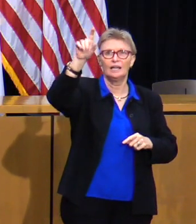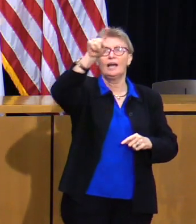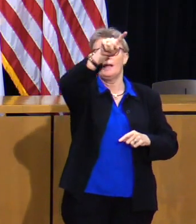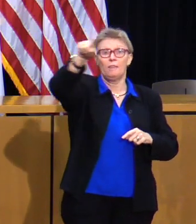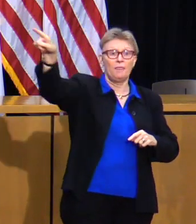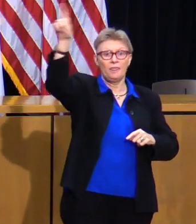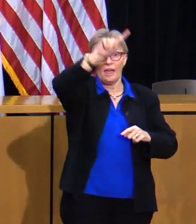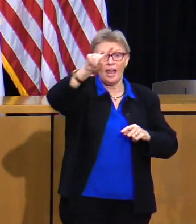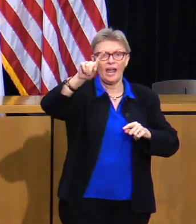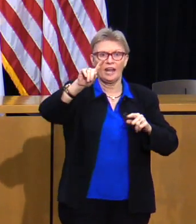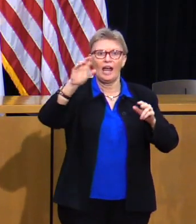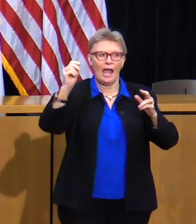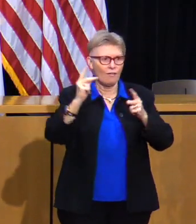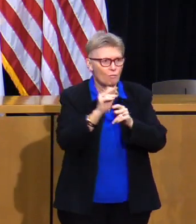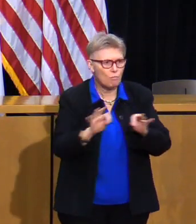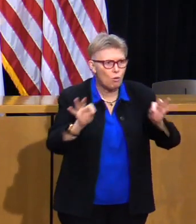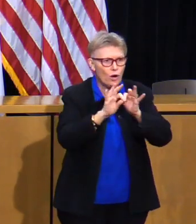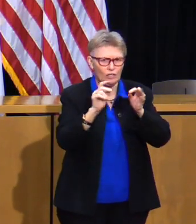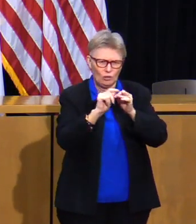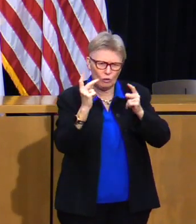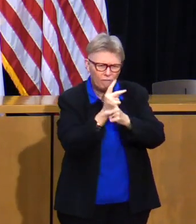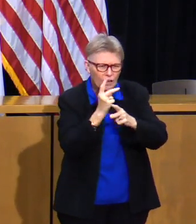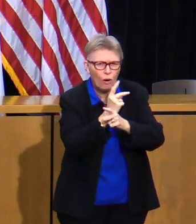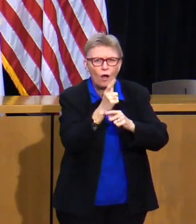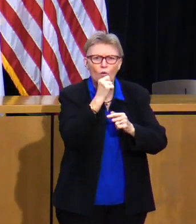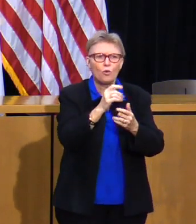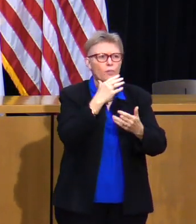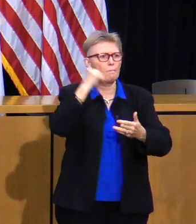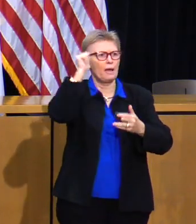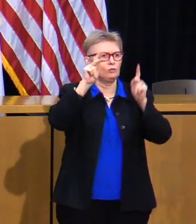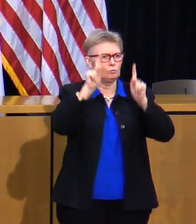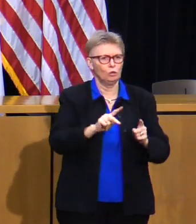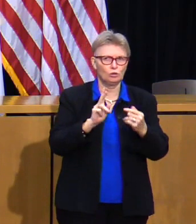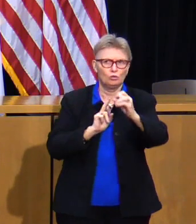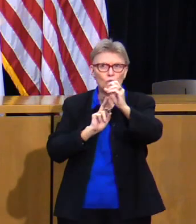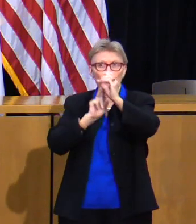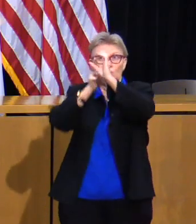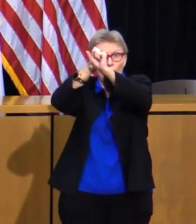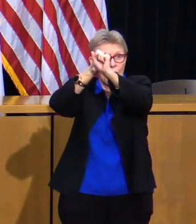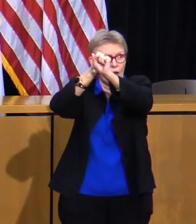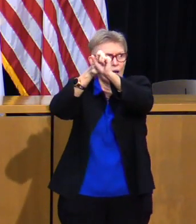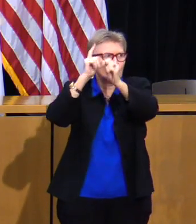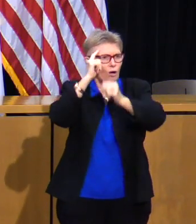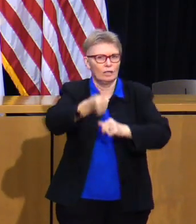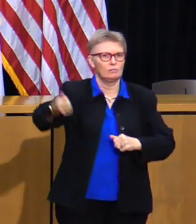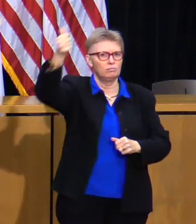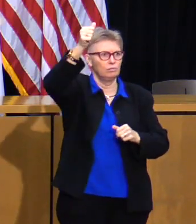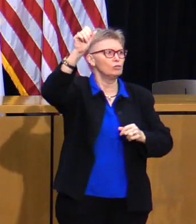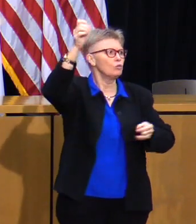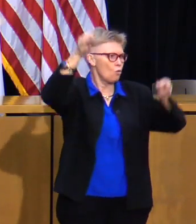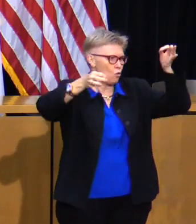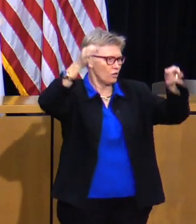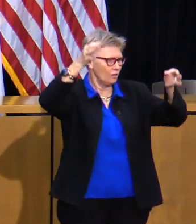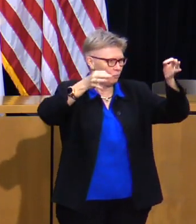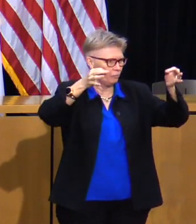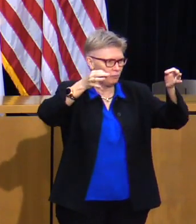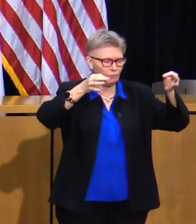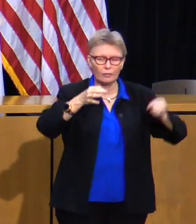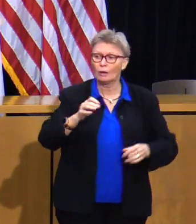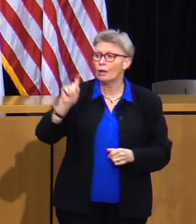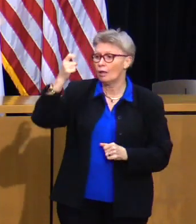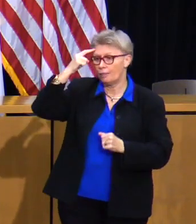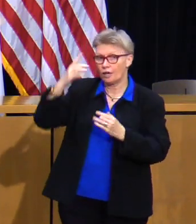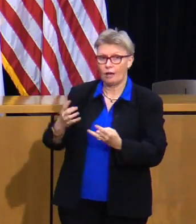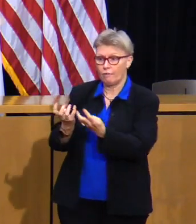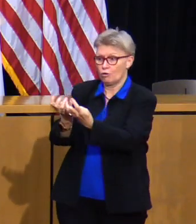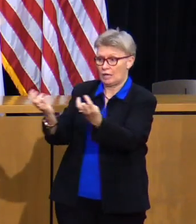important work of vetting and building a team for the Commonwealth's highest court. Thank you to the members of the Governor's Council